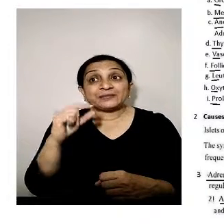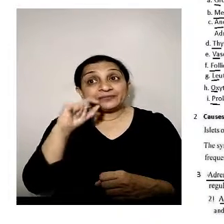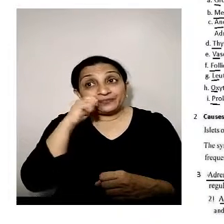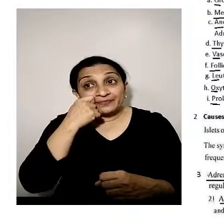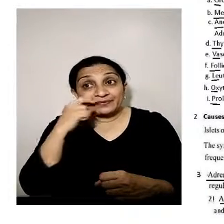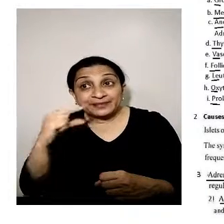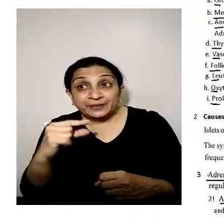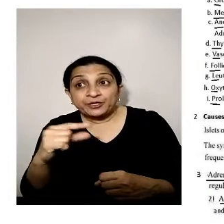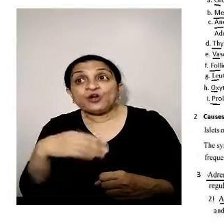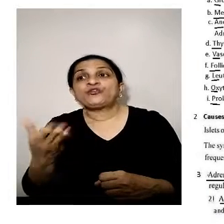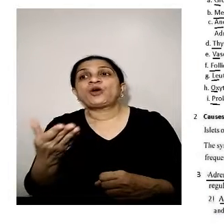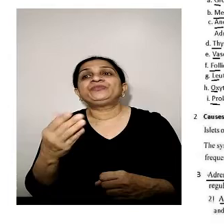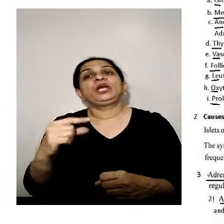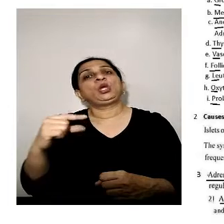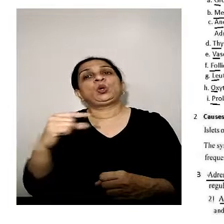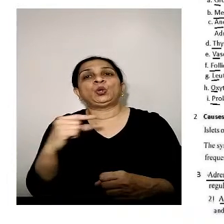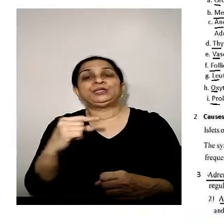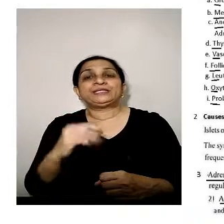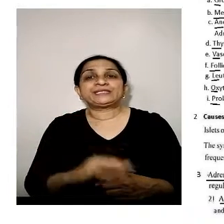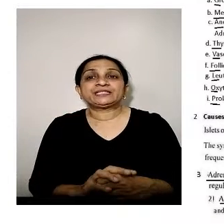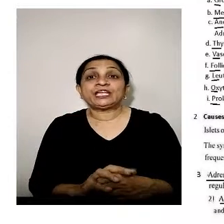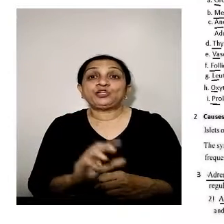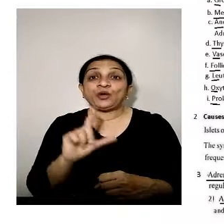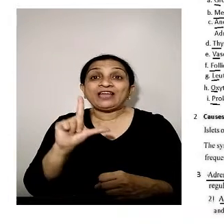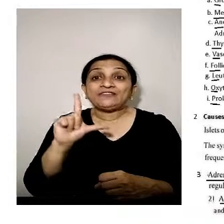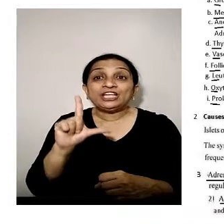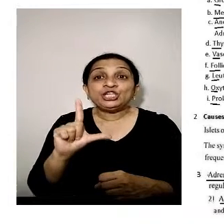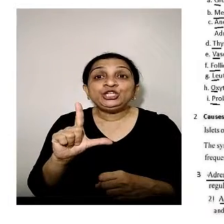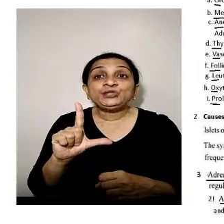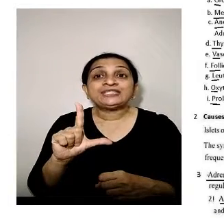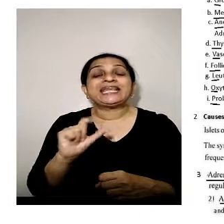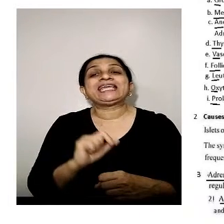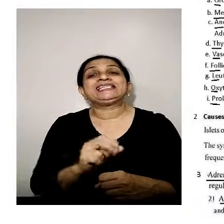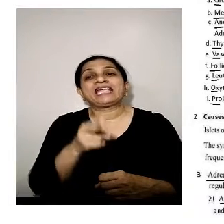gametes from the gonads. Then you have